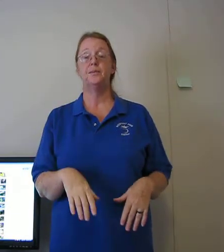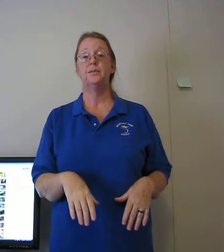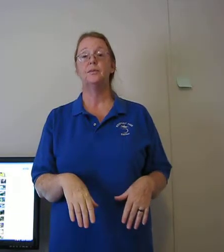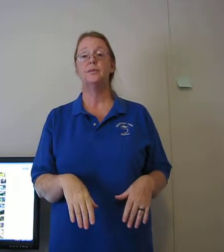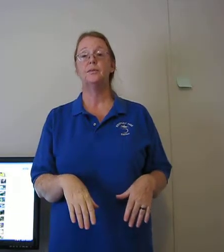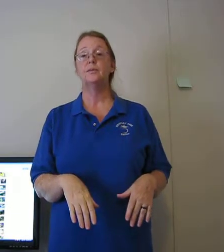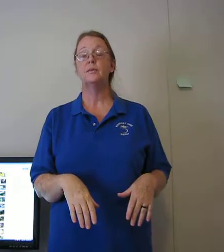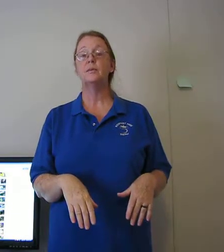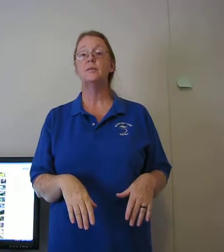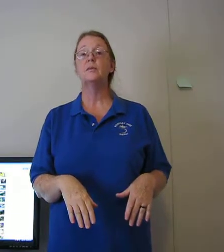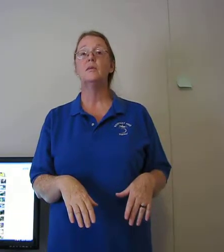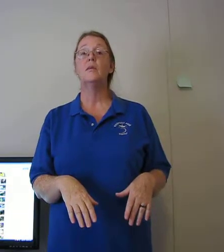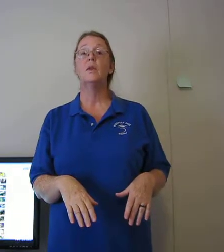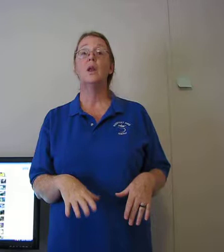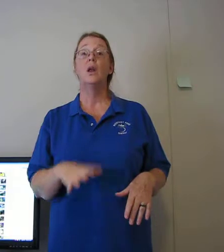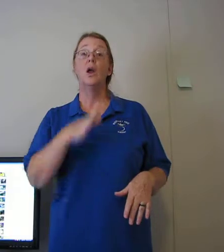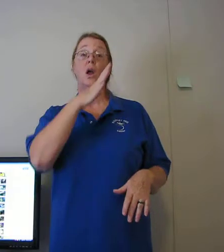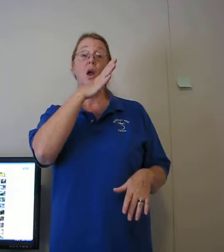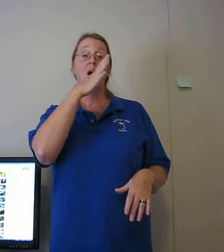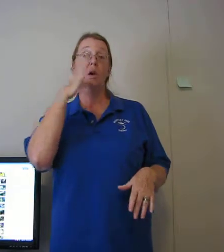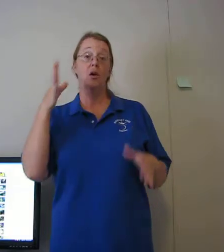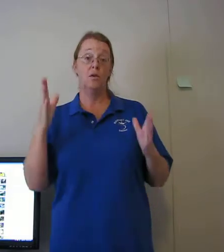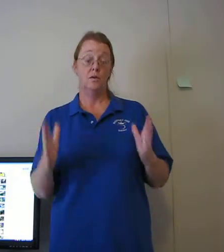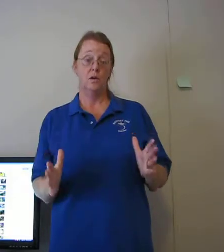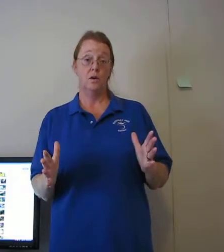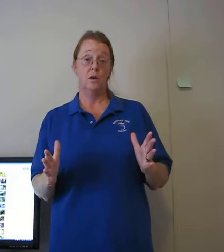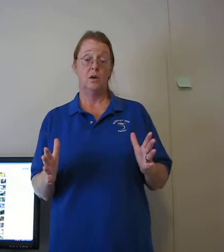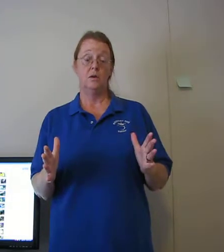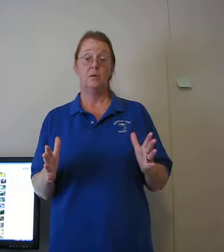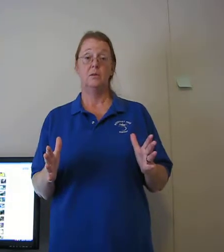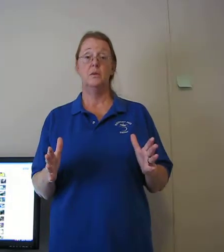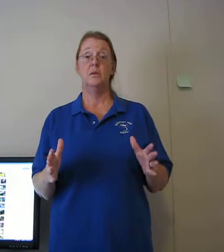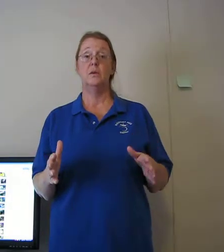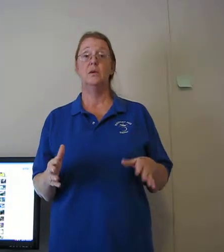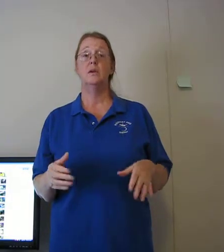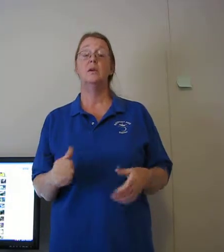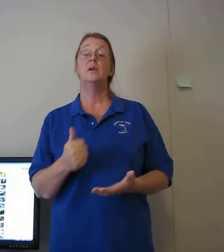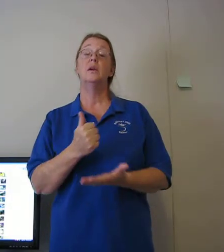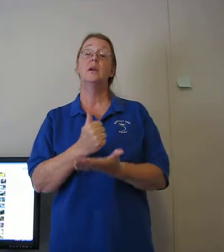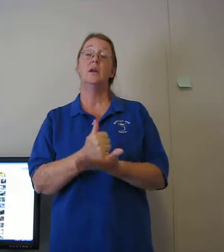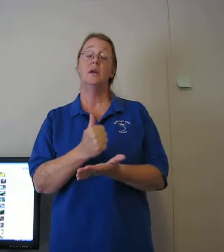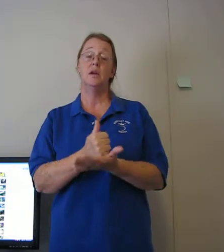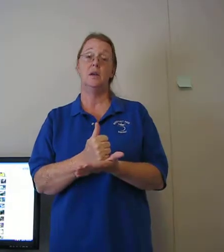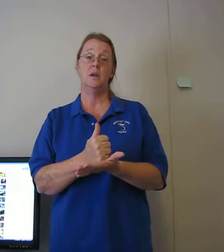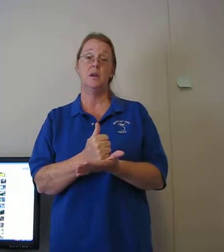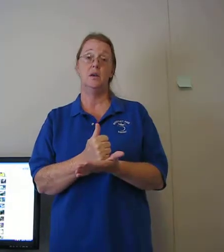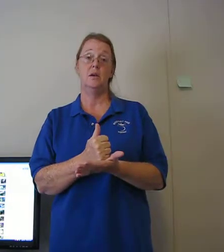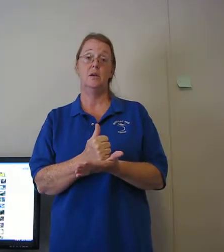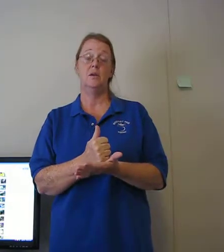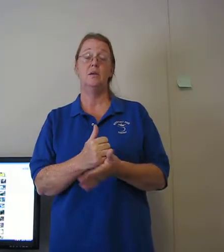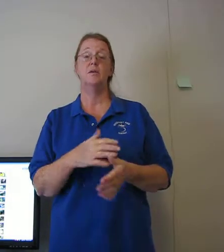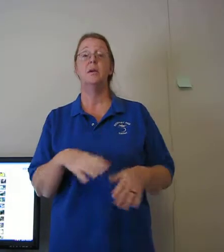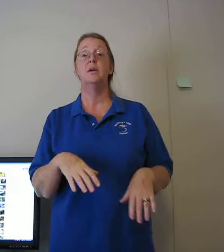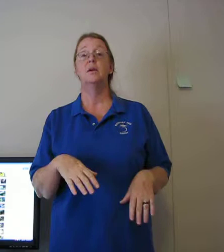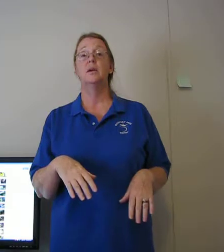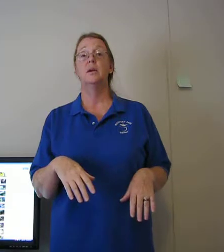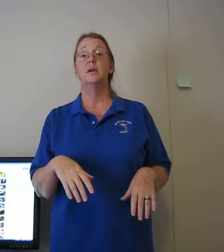He takes the female fish and presses on her belly to squeeze out her eggs. A 1-pound fish has about